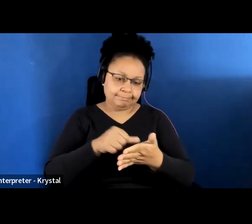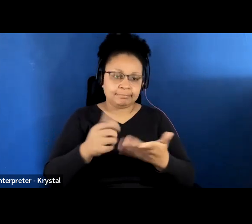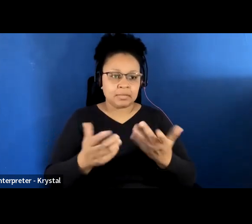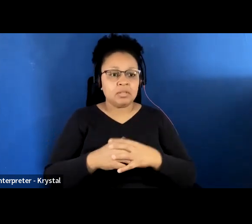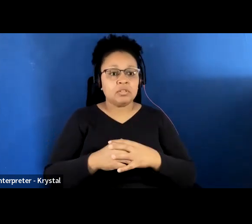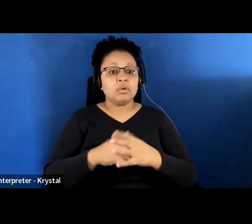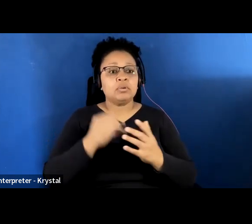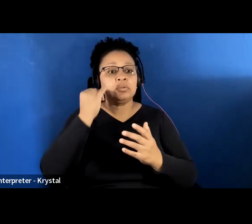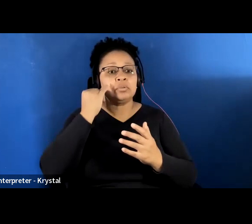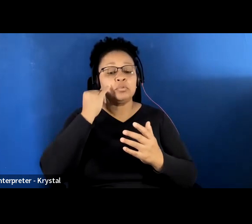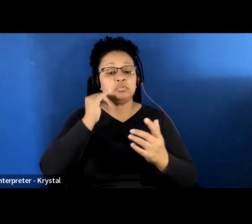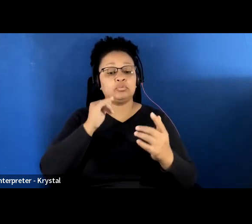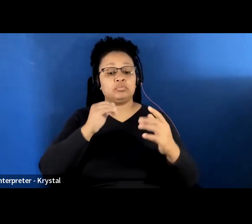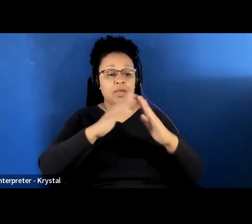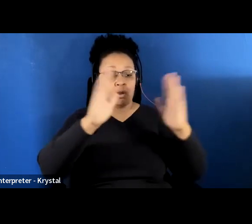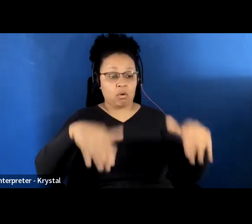home,